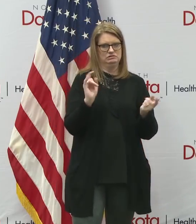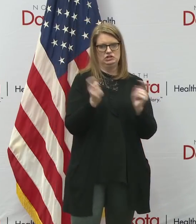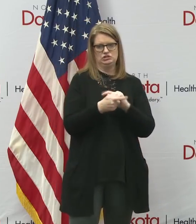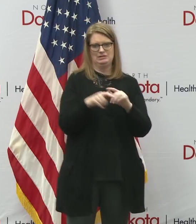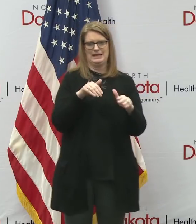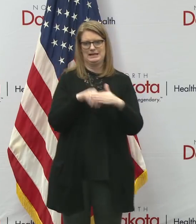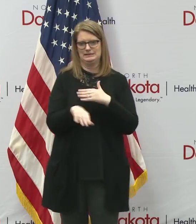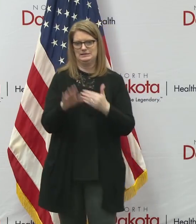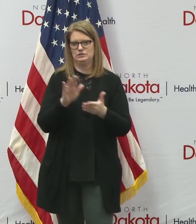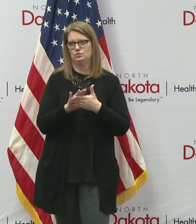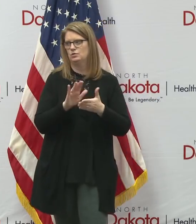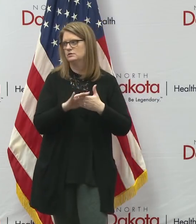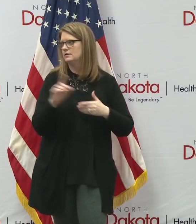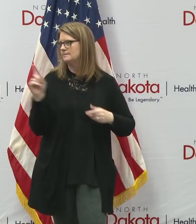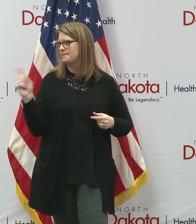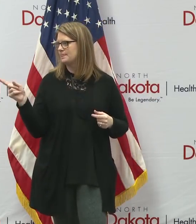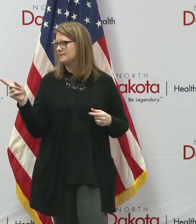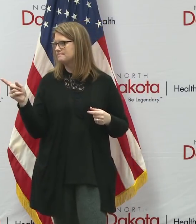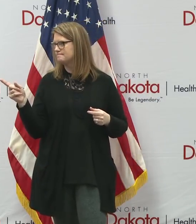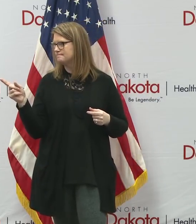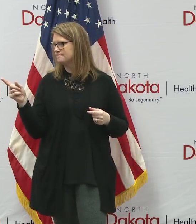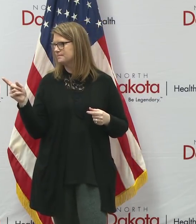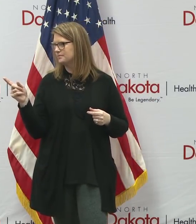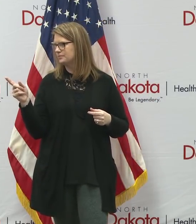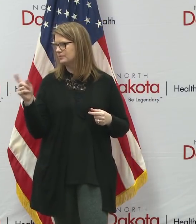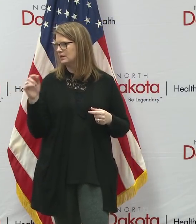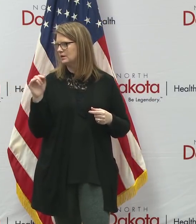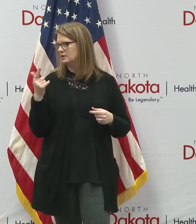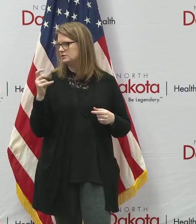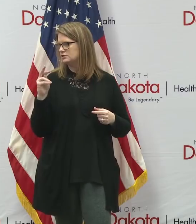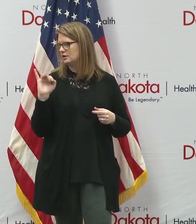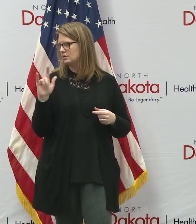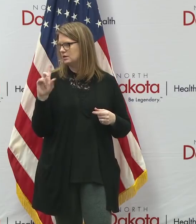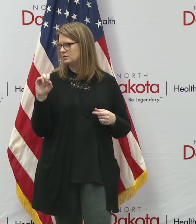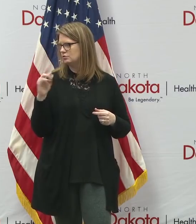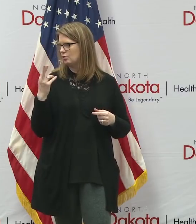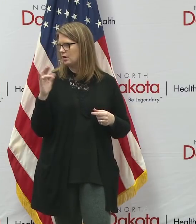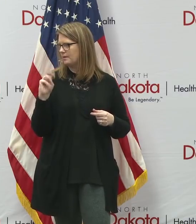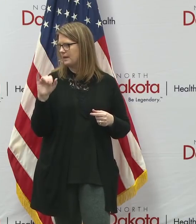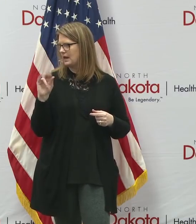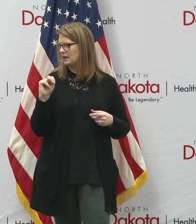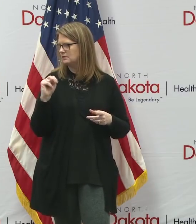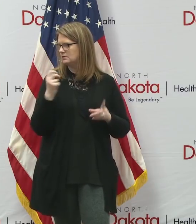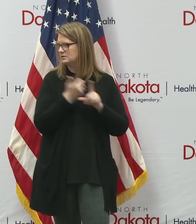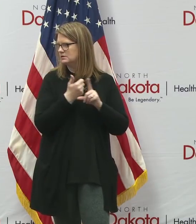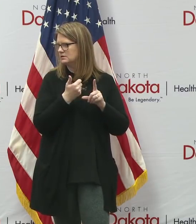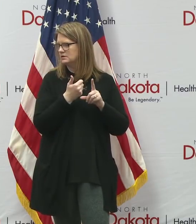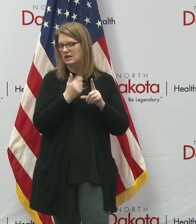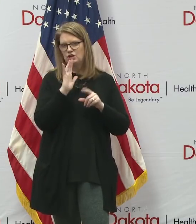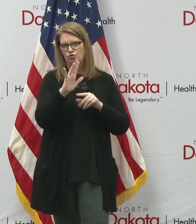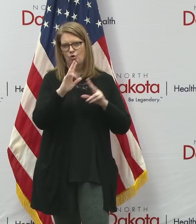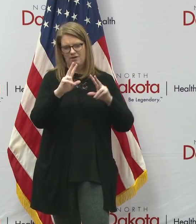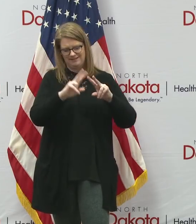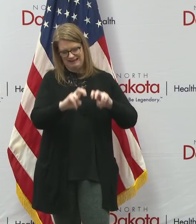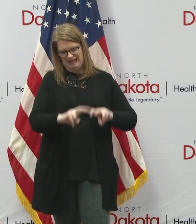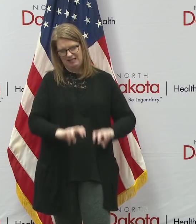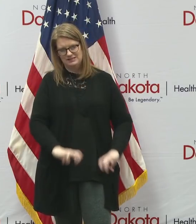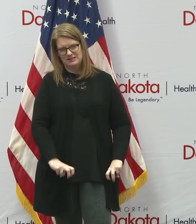schools. I'd like to ask General Dohrmann. General Dohrmann, did you include in your analysis